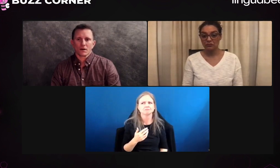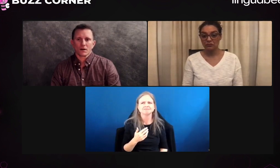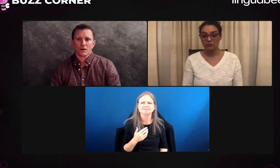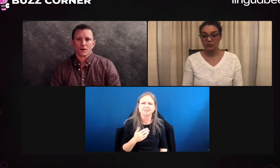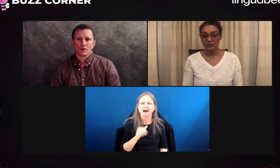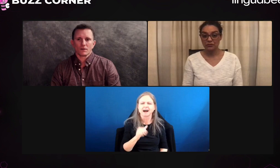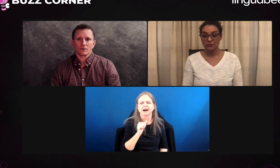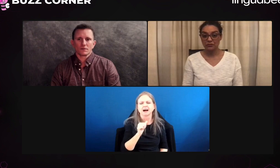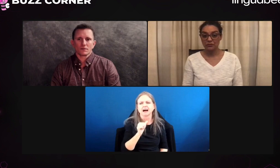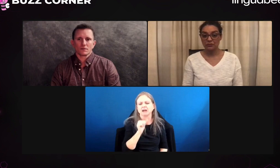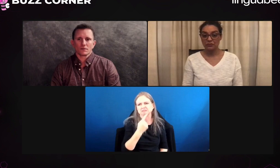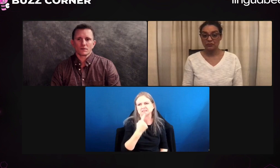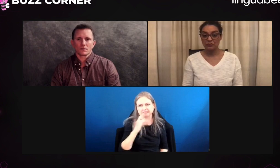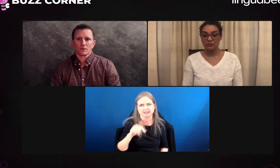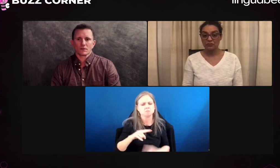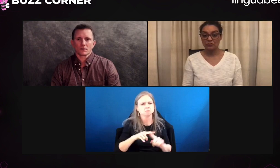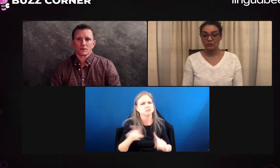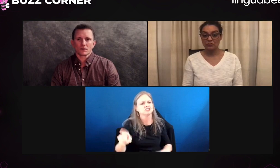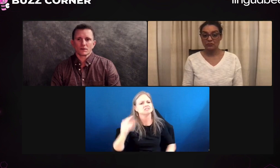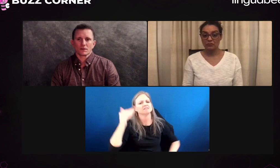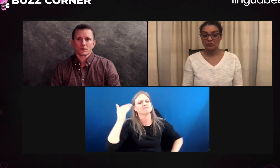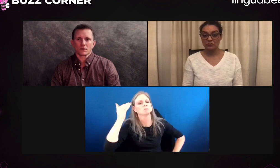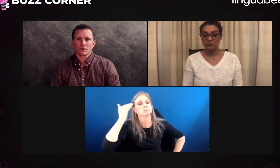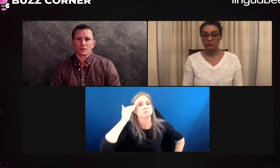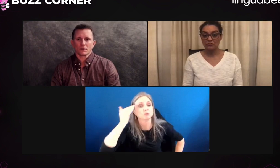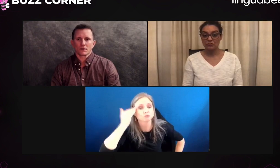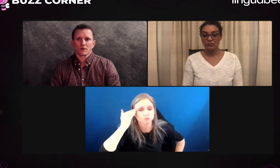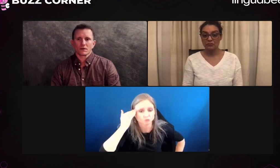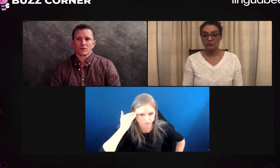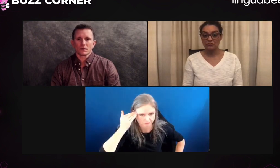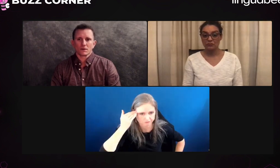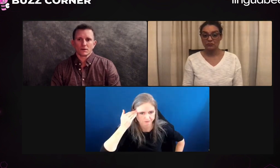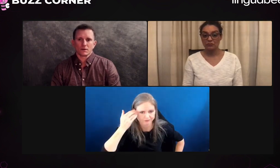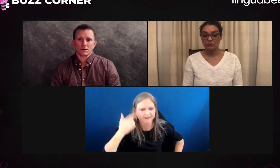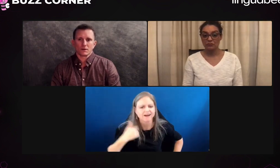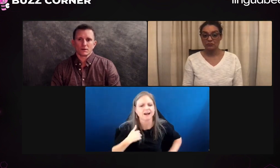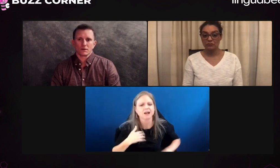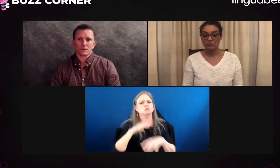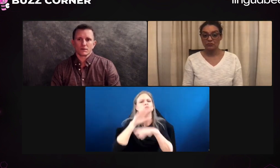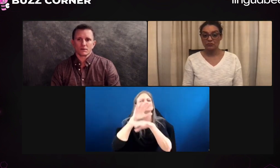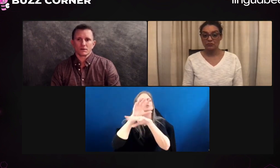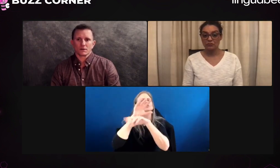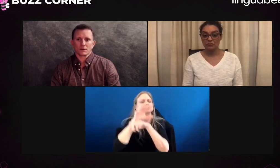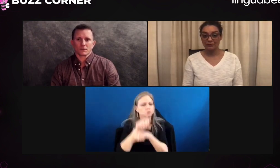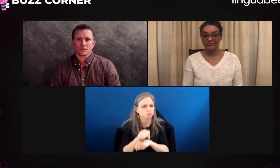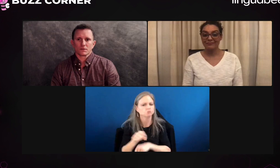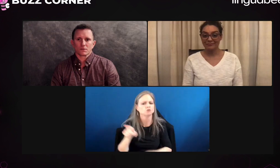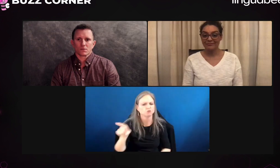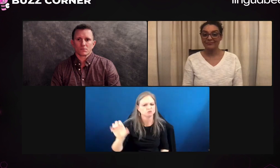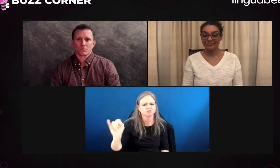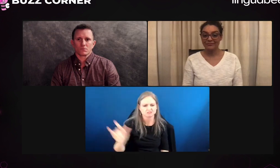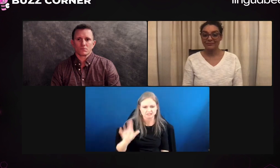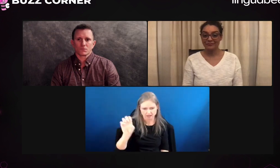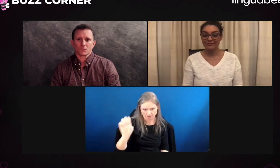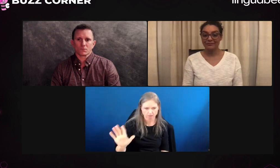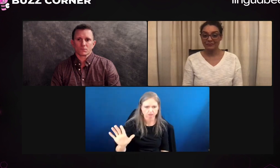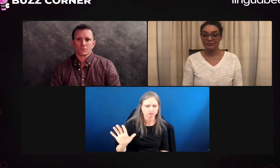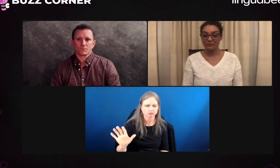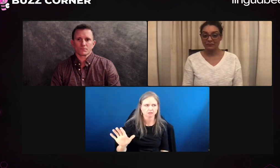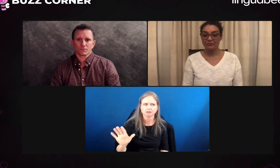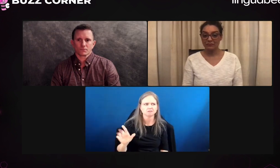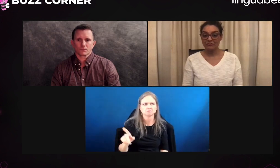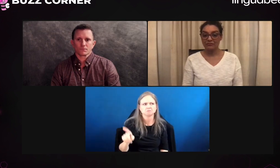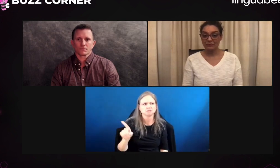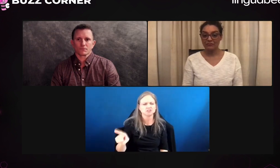that this particular interpreter is the best. It's not how I would describe this interpreter, but this interpreter